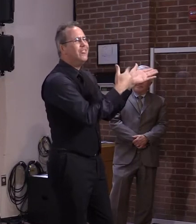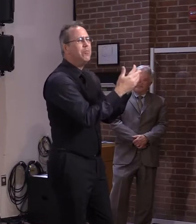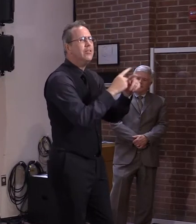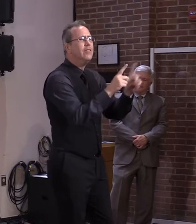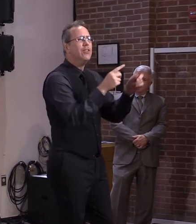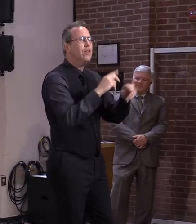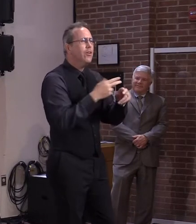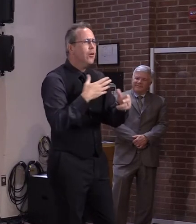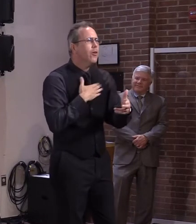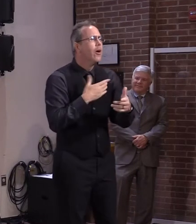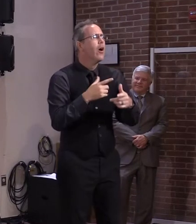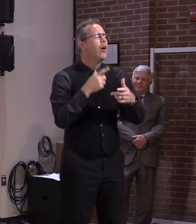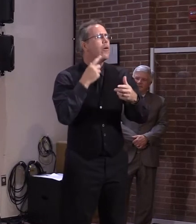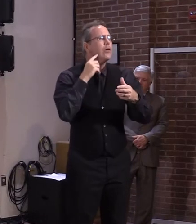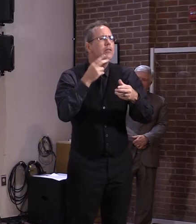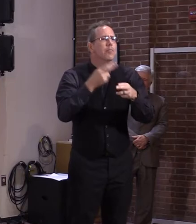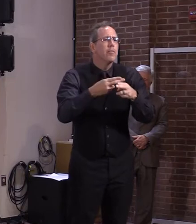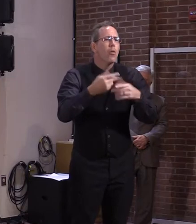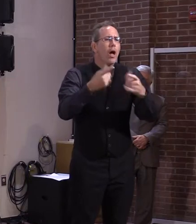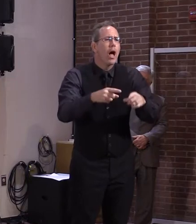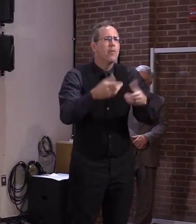In New York State,